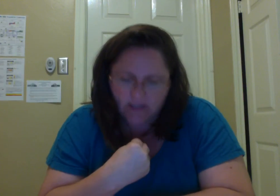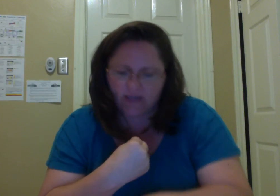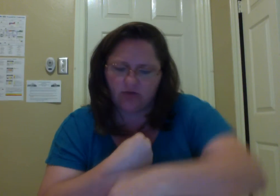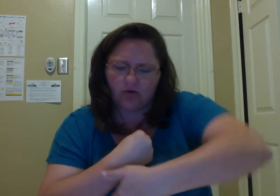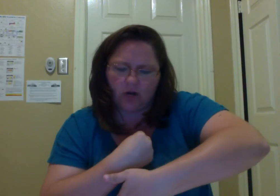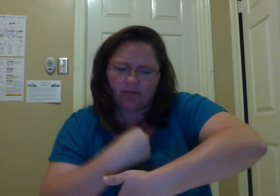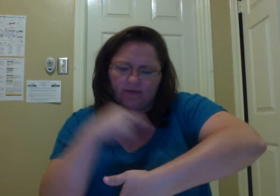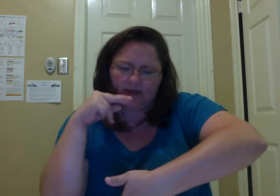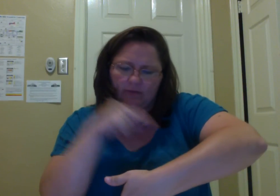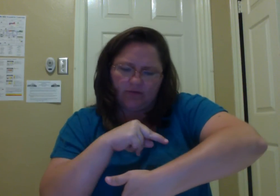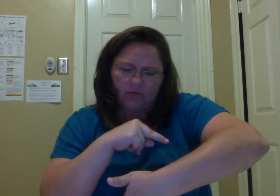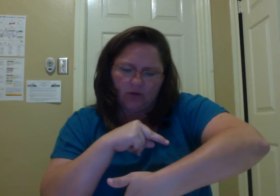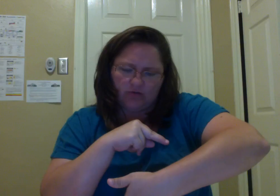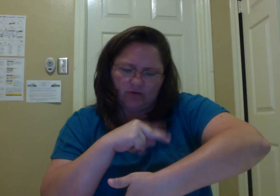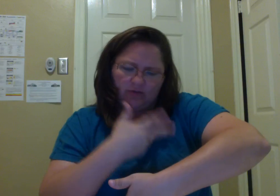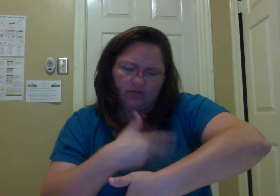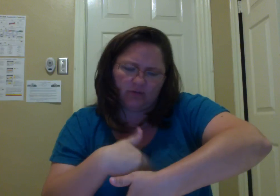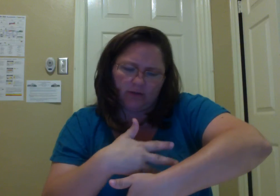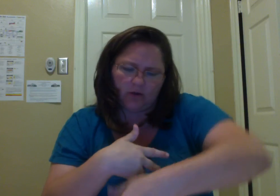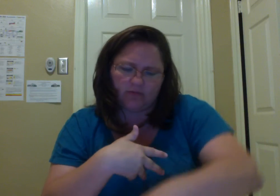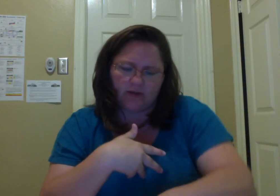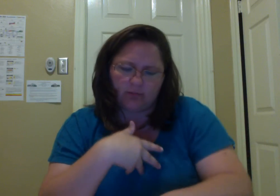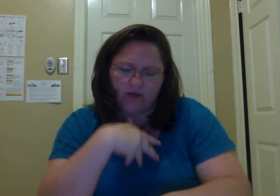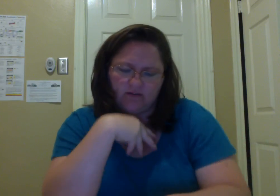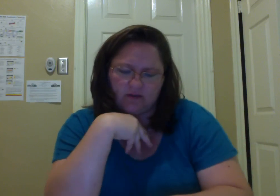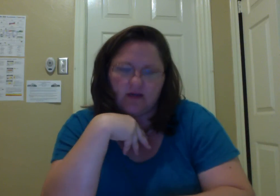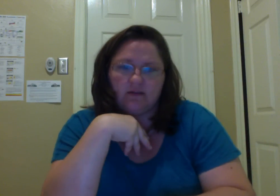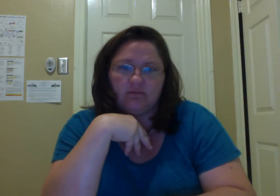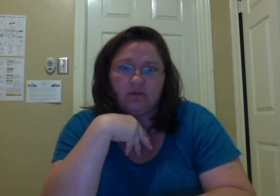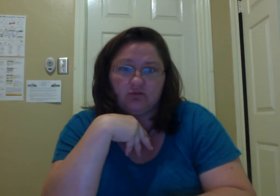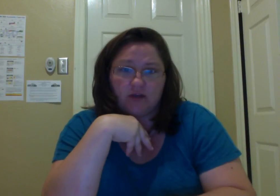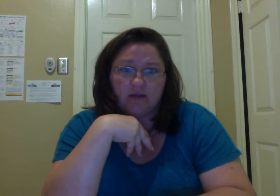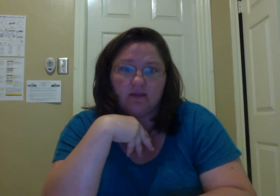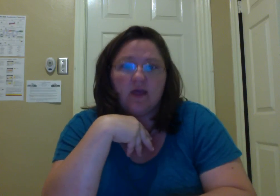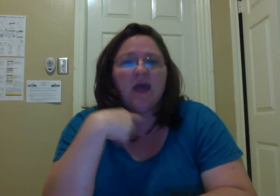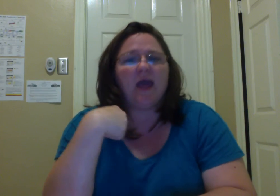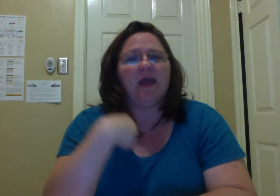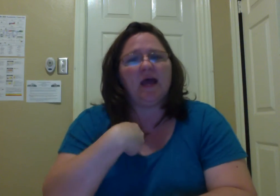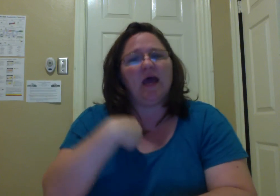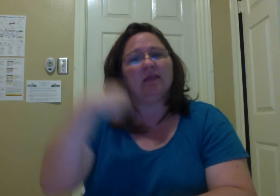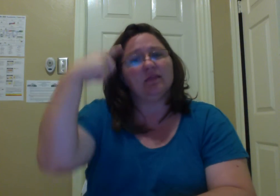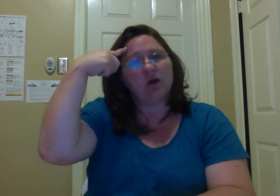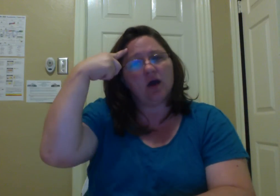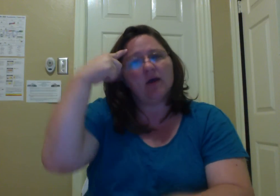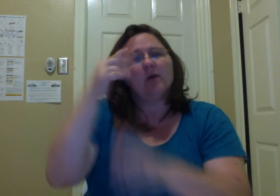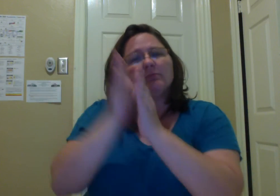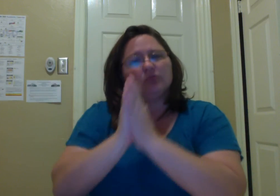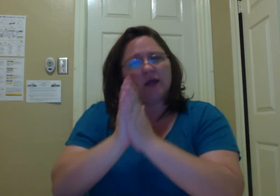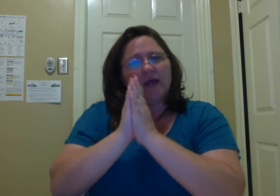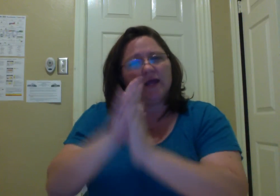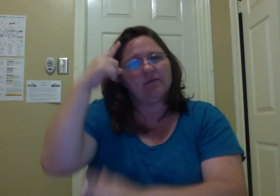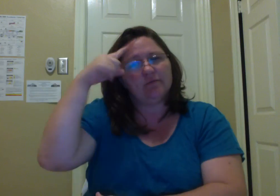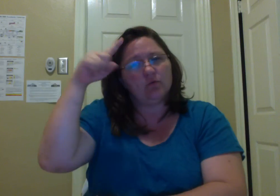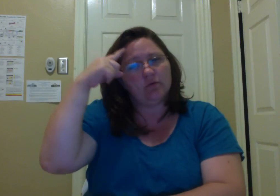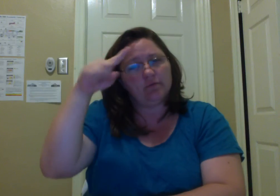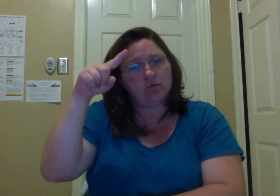And your arms like that when you say watch you sleep because you're sleeping in the arms. And I prayed to God to give me strength. And I thought, pray